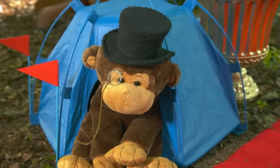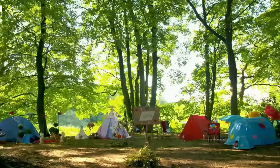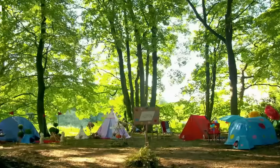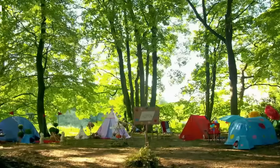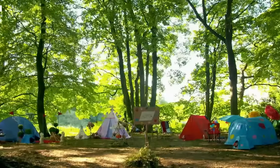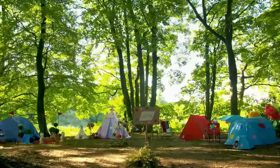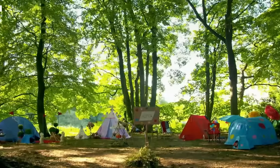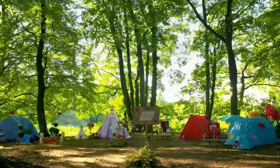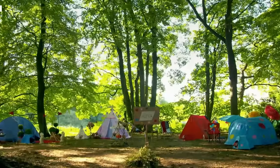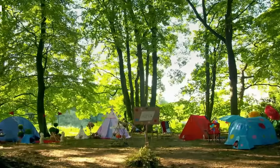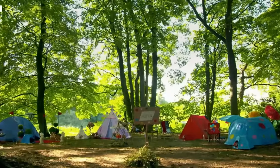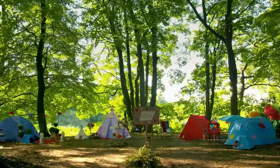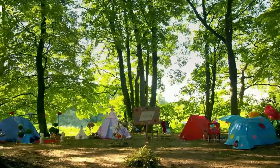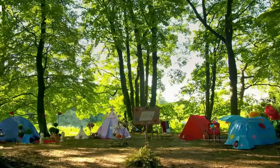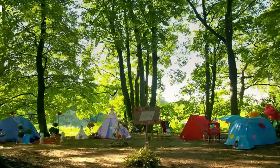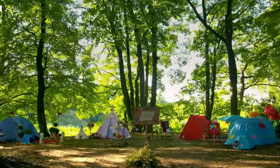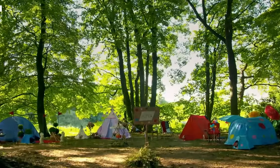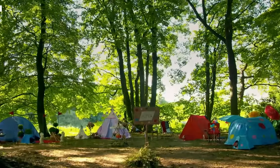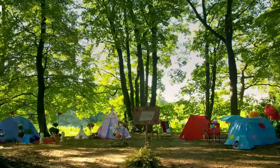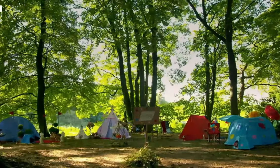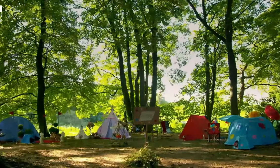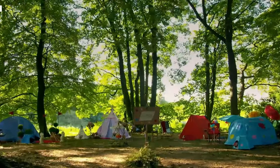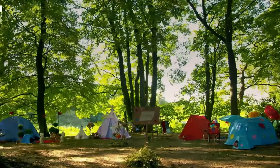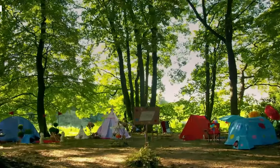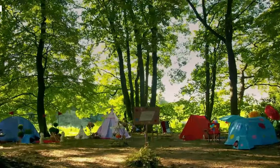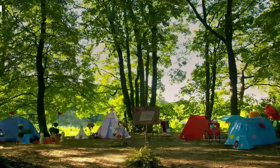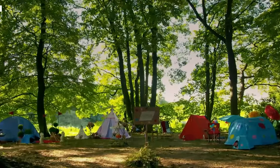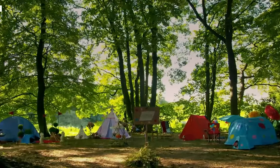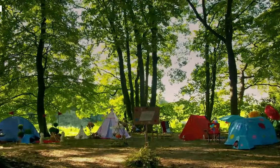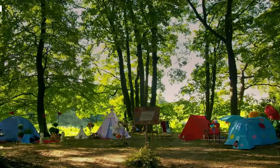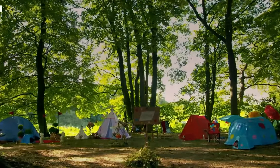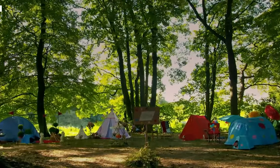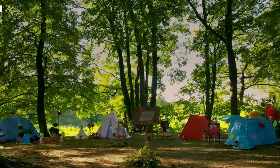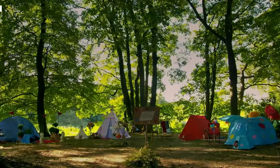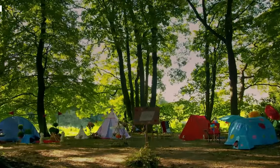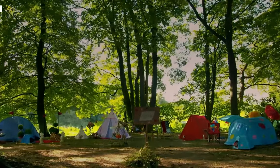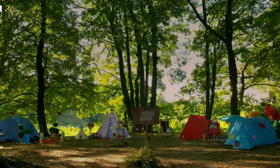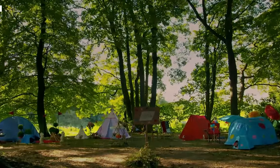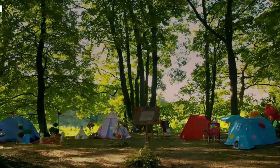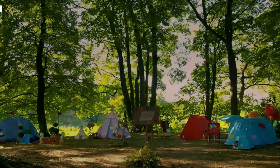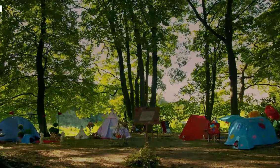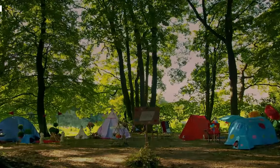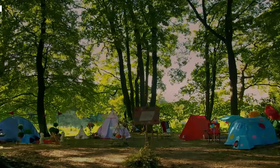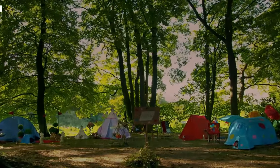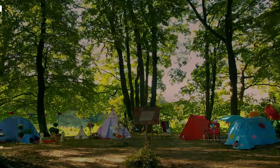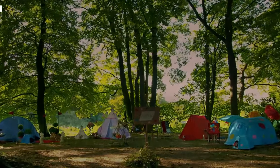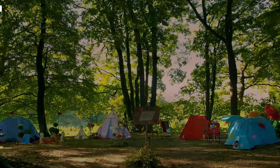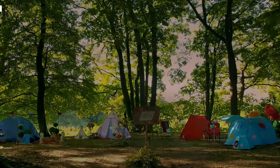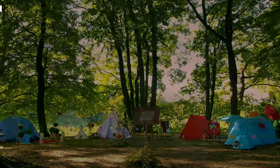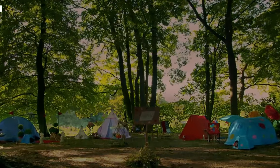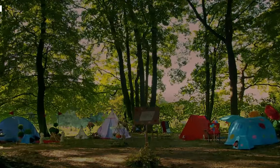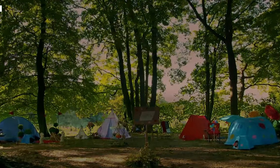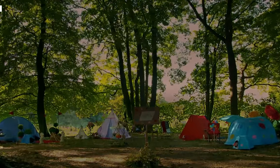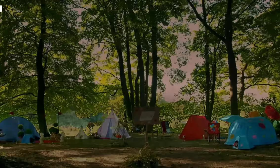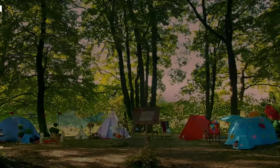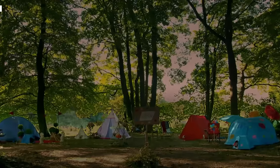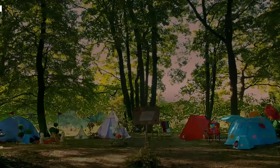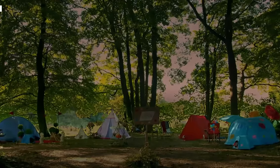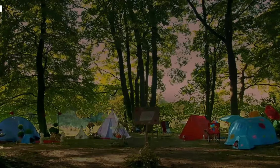Good night, Mr Tumble. Good night, everyone. Sleep tight. Sweet dreams. Night, night. Sleep well.